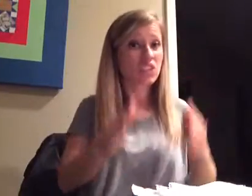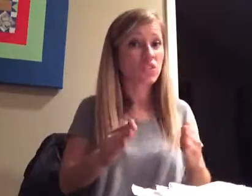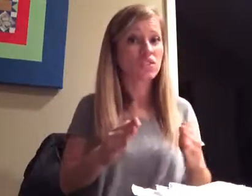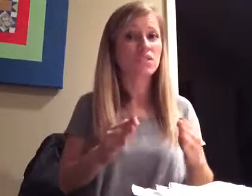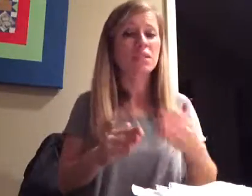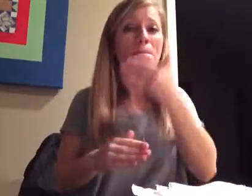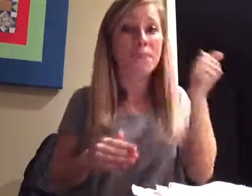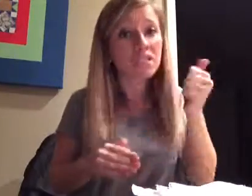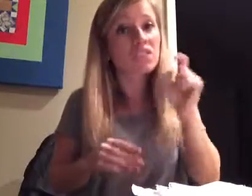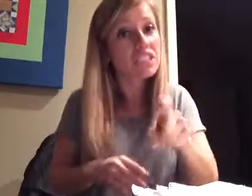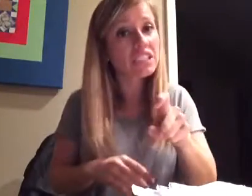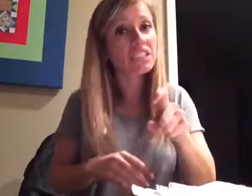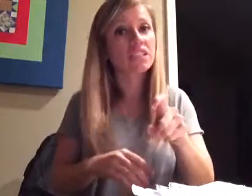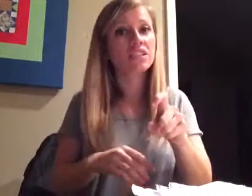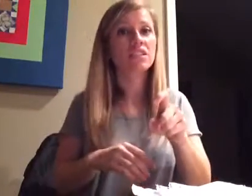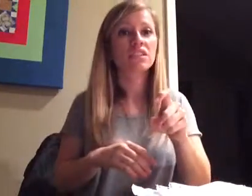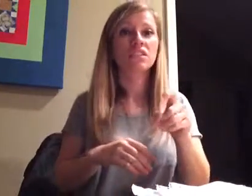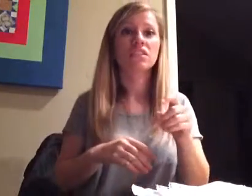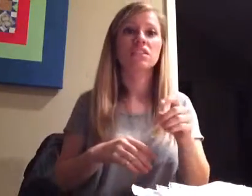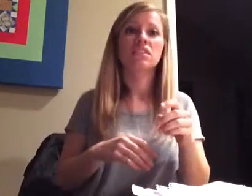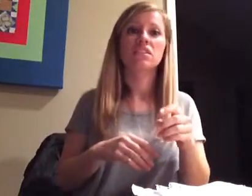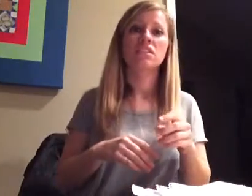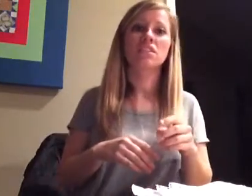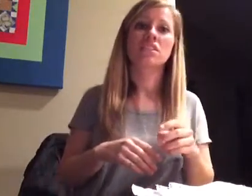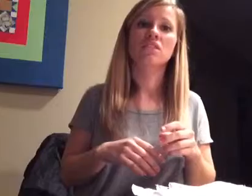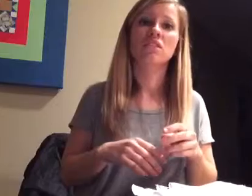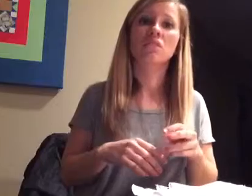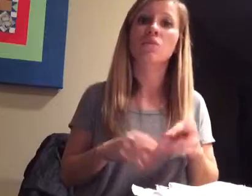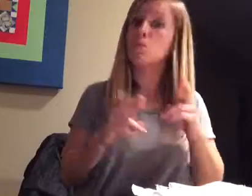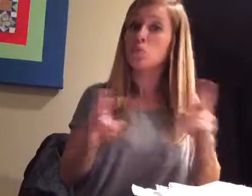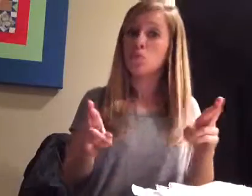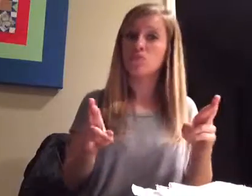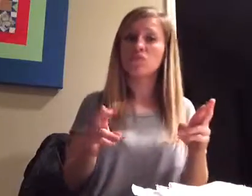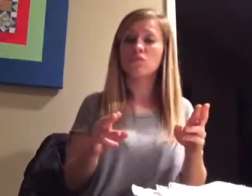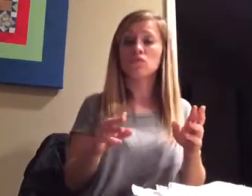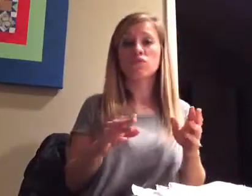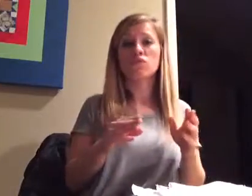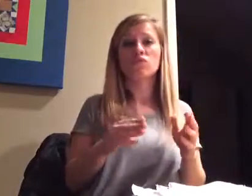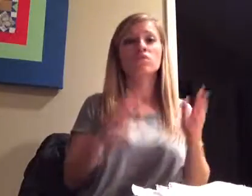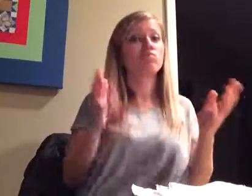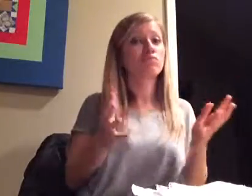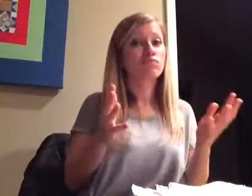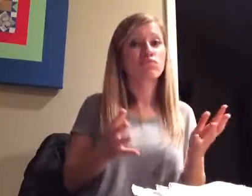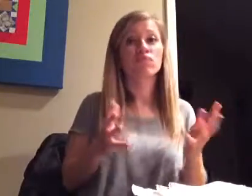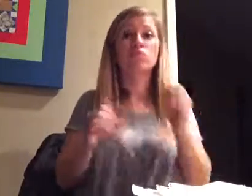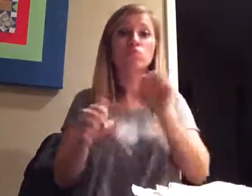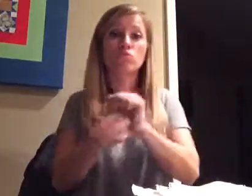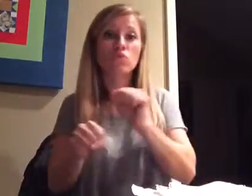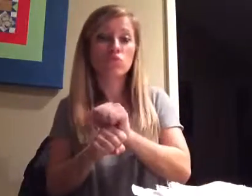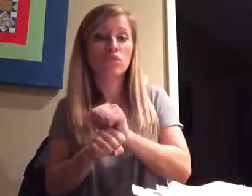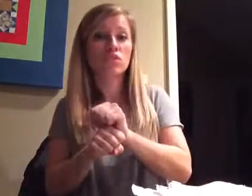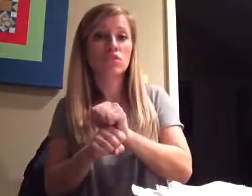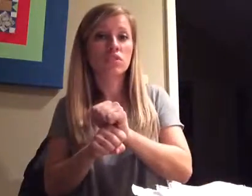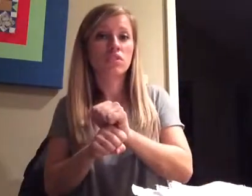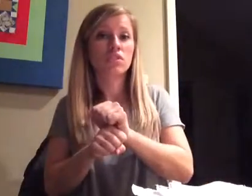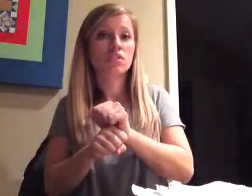leisure as well as their hours of labor. It means exploring new techniques of teaching, to find